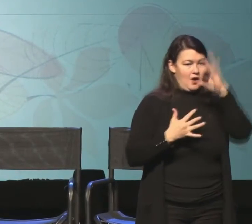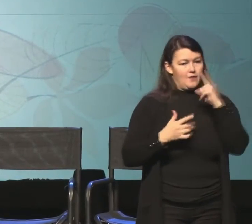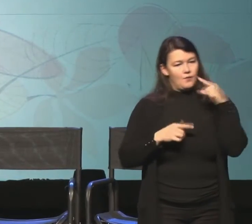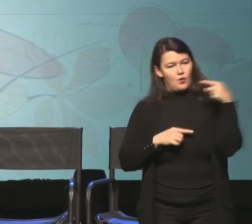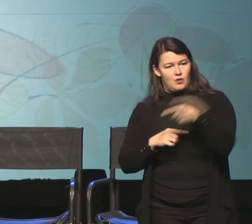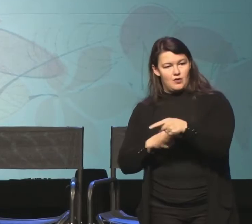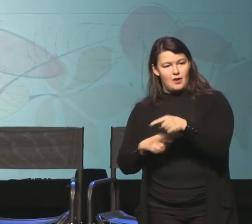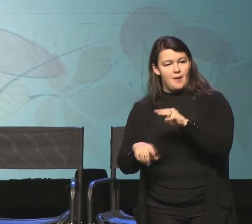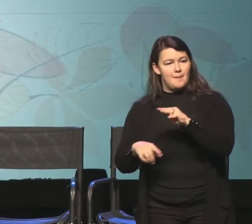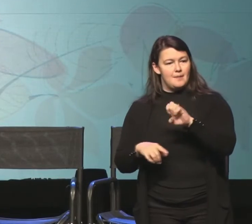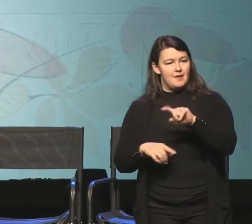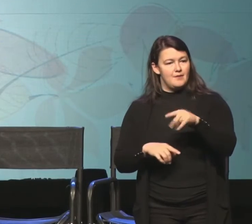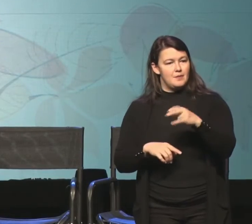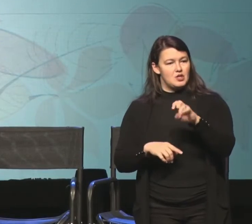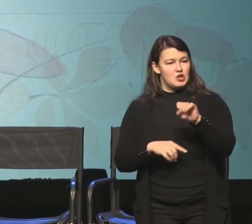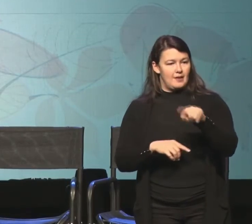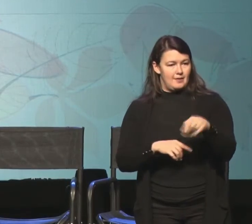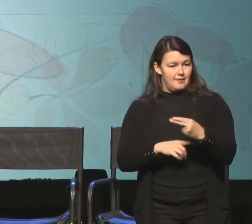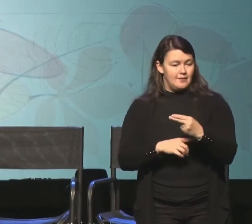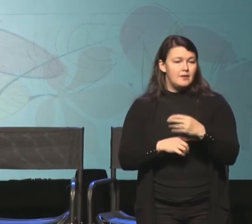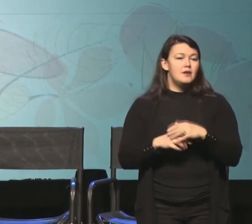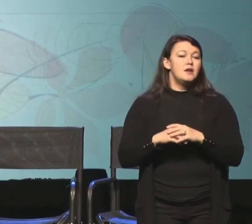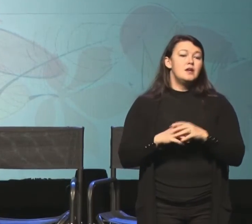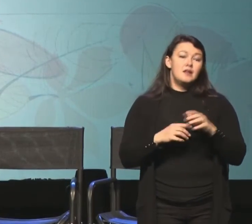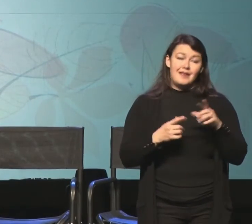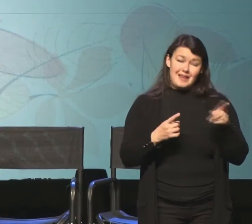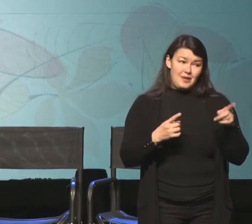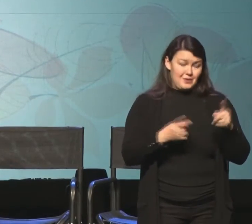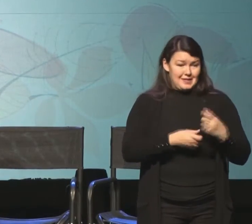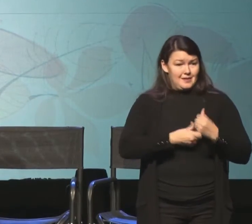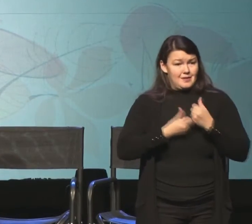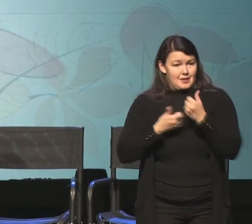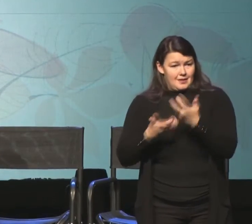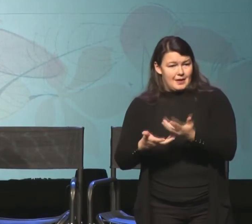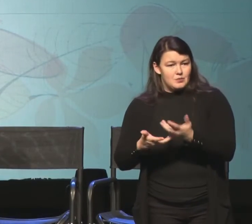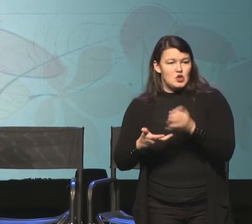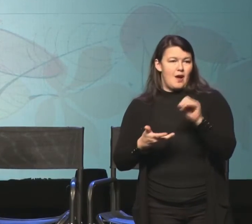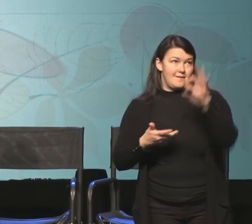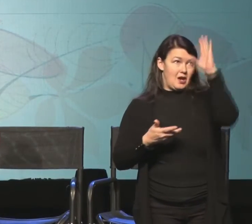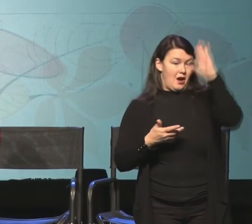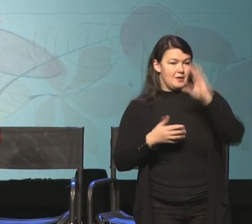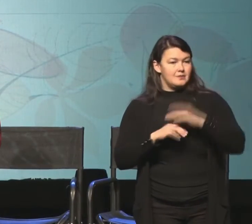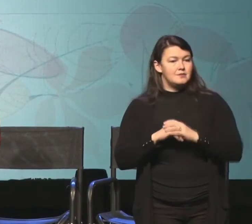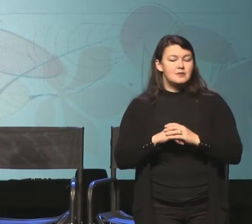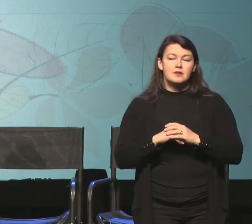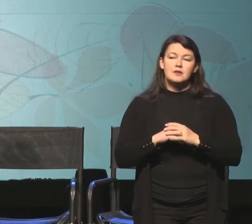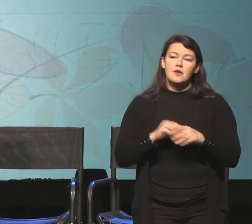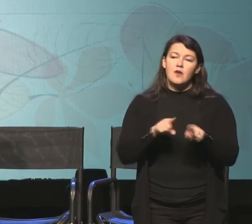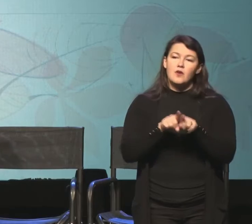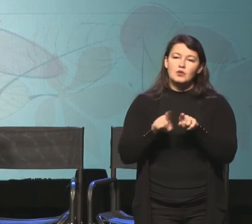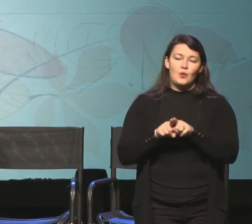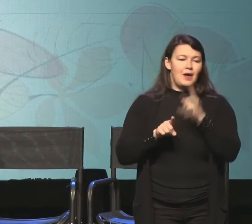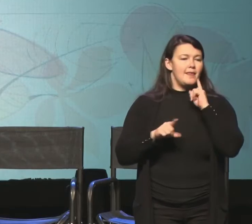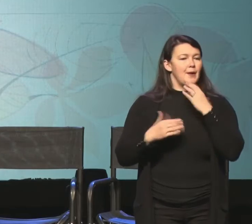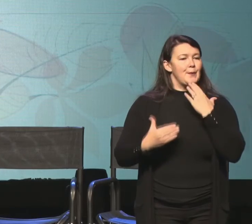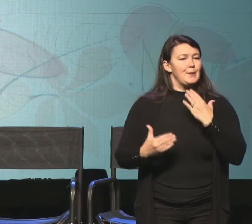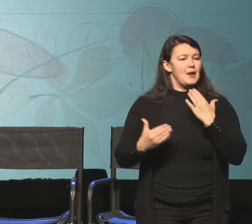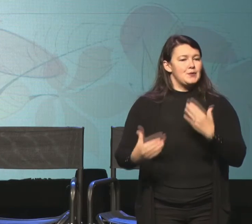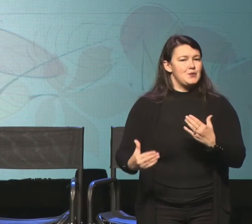Certainly David was that like visible expression of God. And I will say this too. I think that